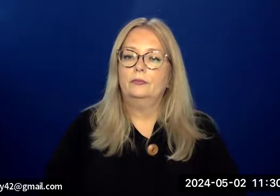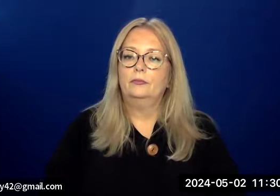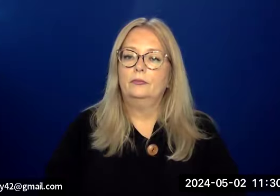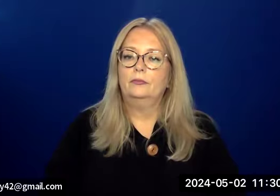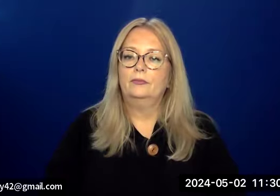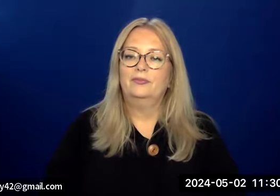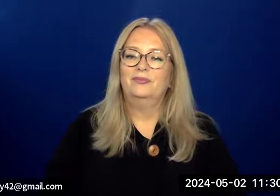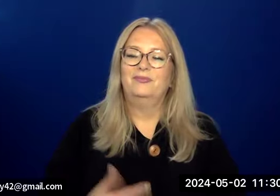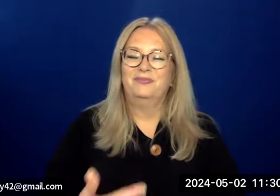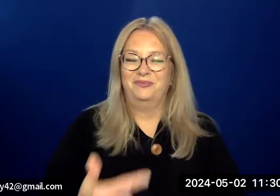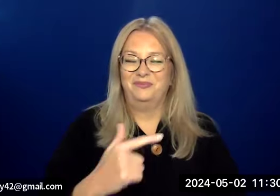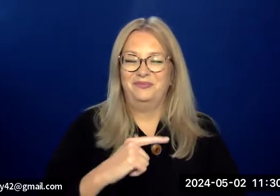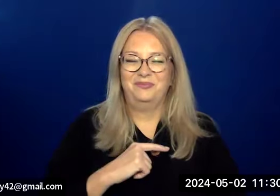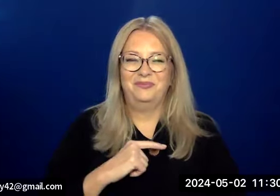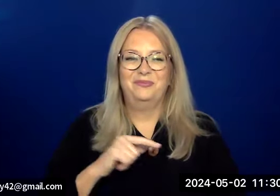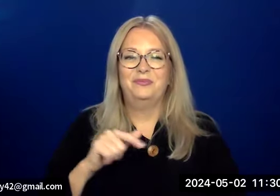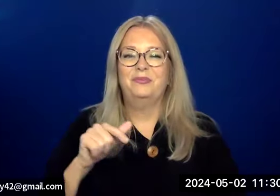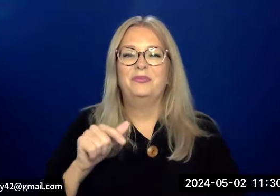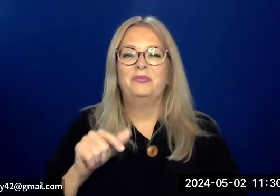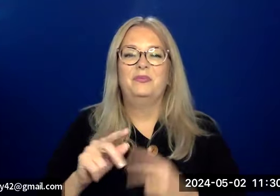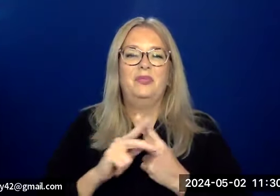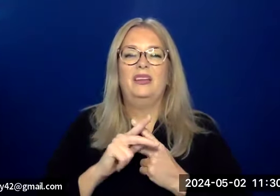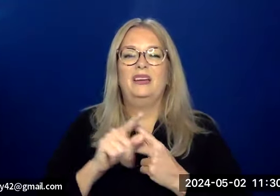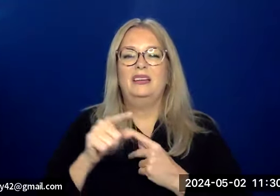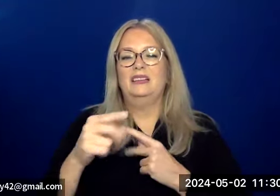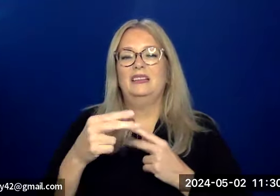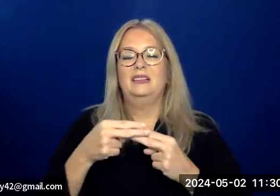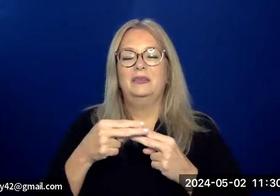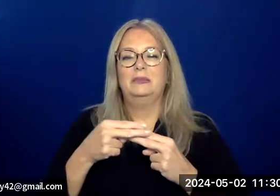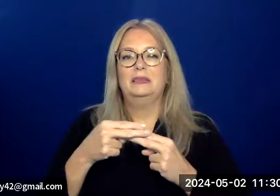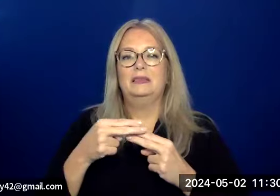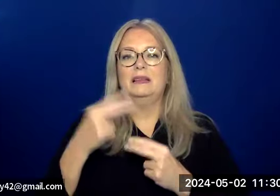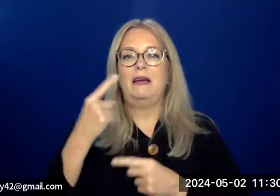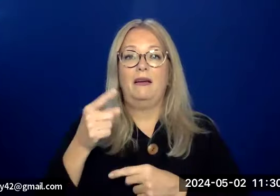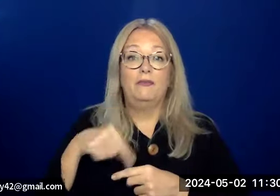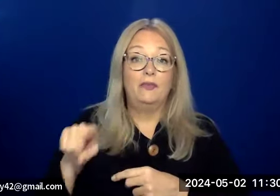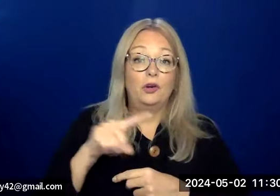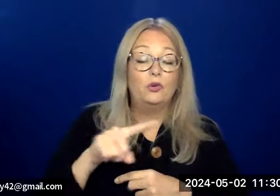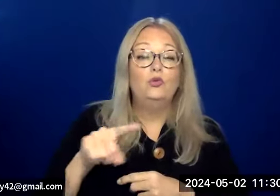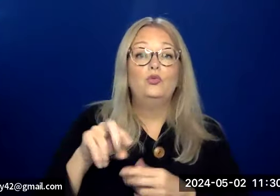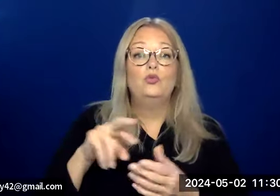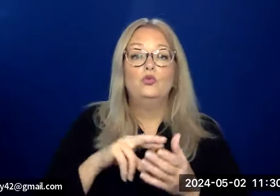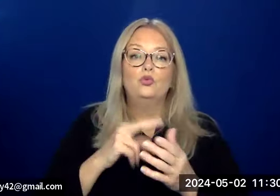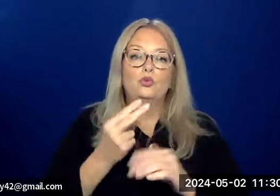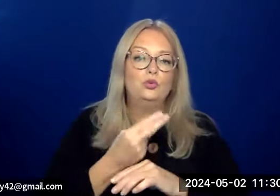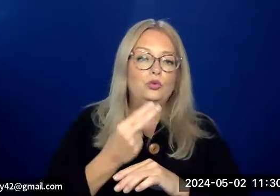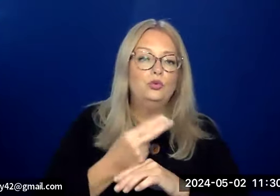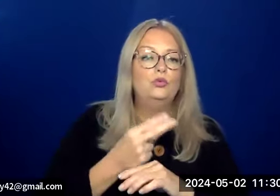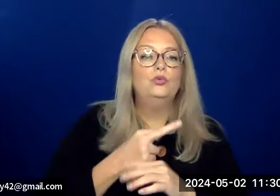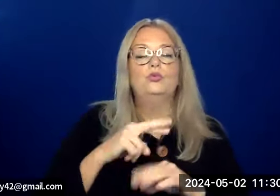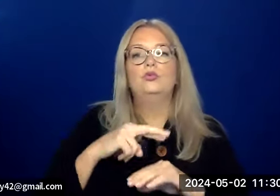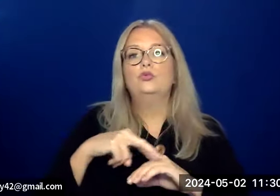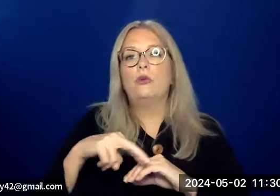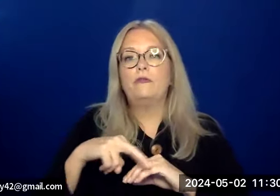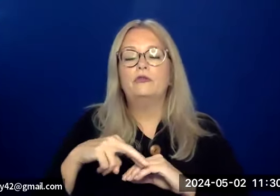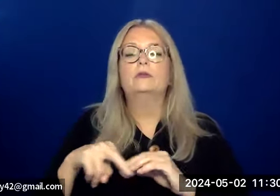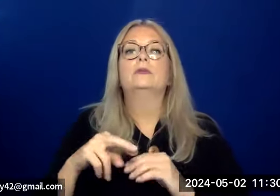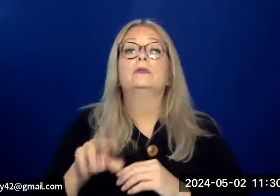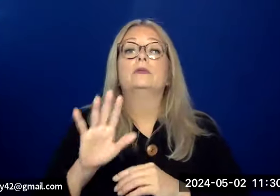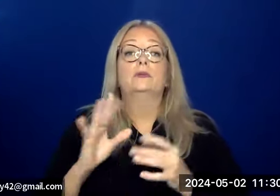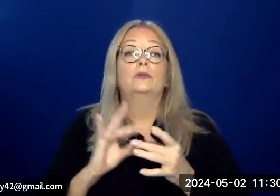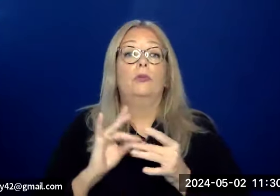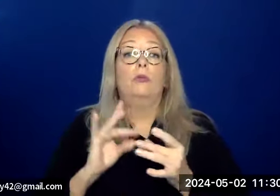We will keep this slide up during the public comment period for all of you to reference the guiding questions we have provided. Your comments do